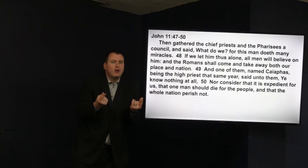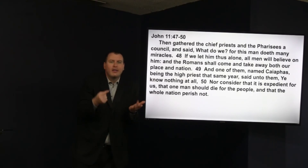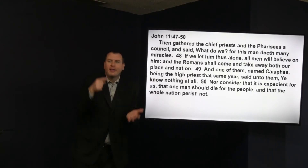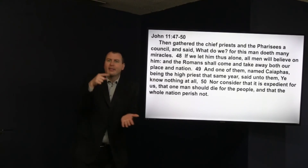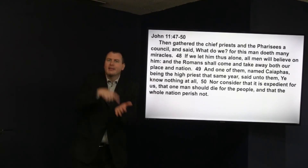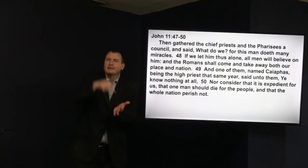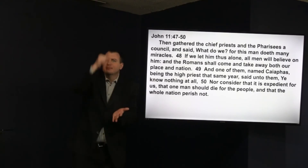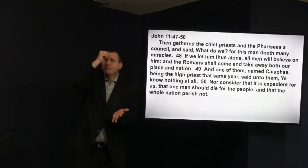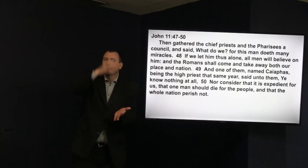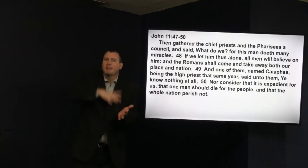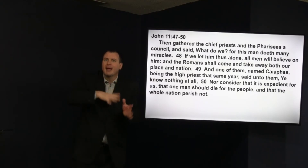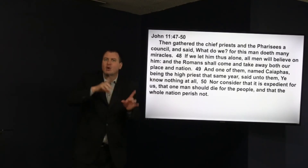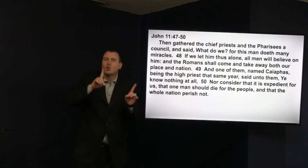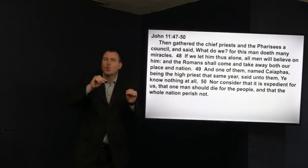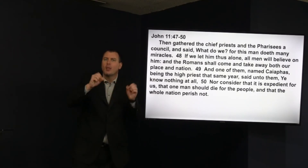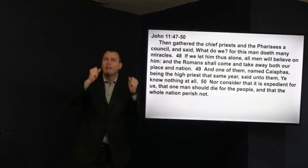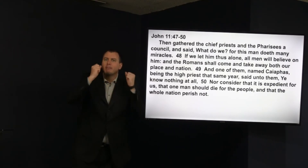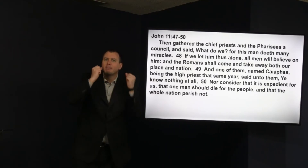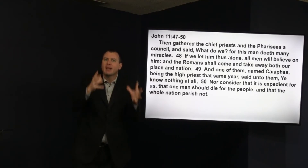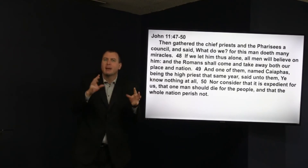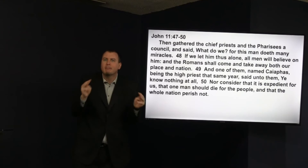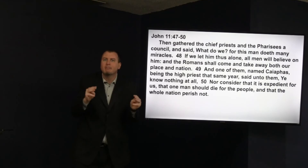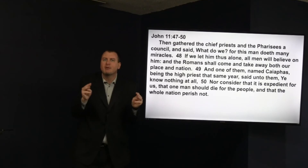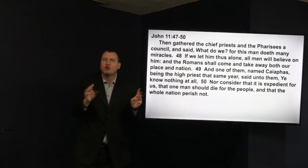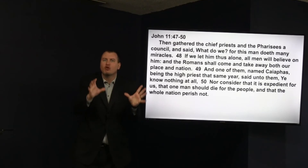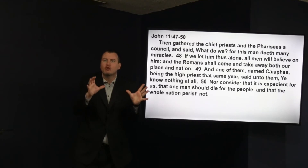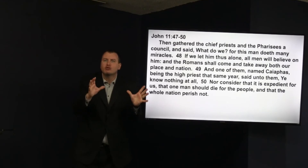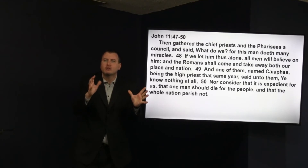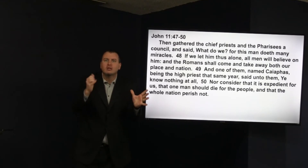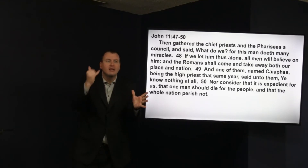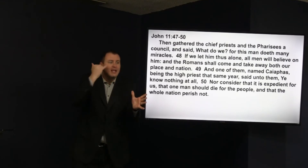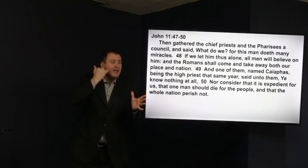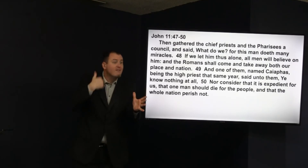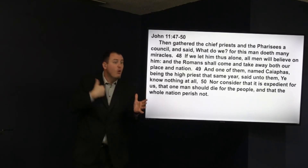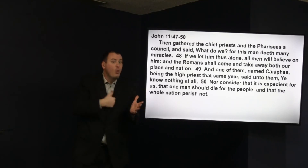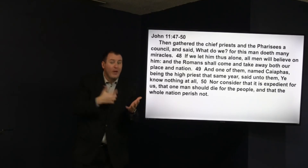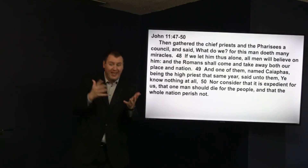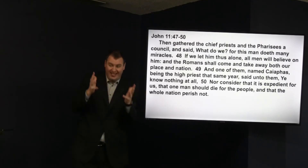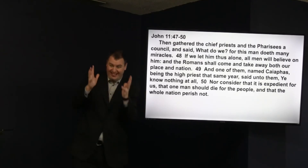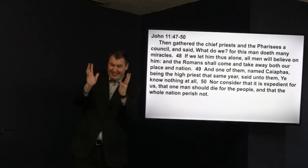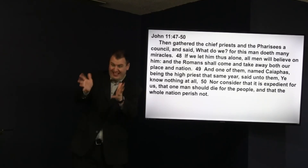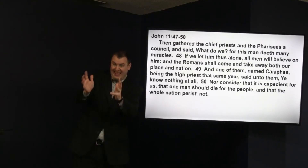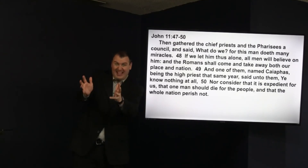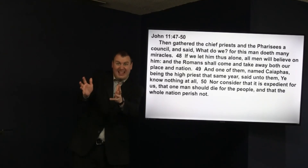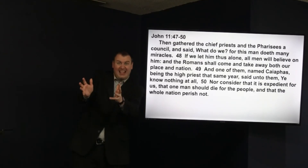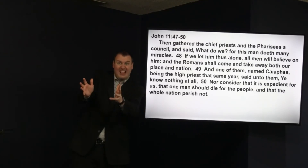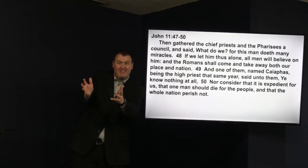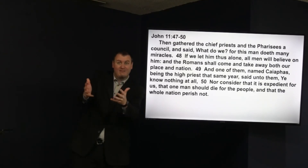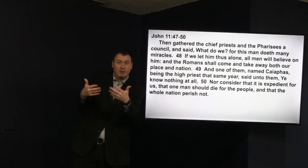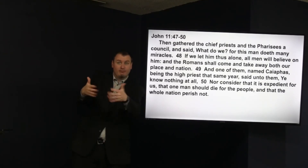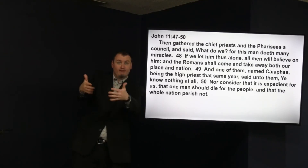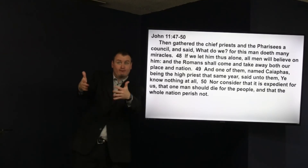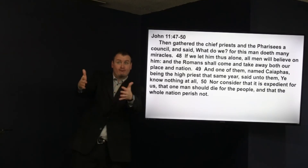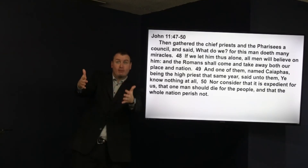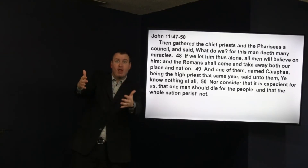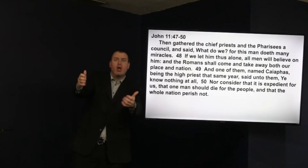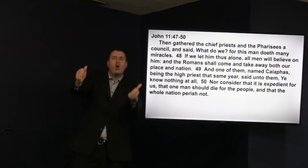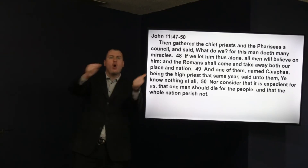do? This man doeth many miracles. And if we let him alone and do